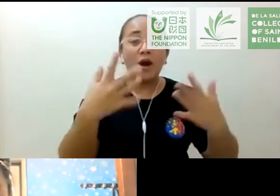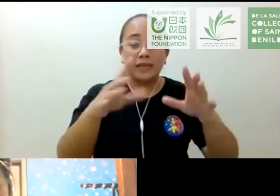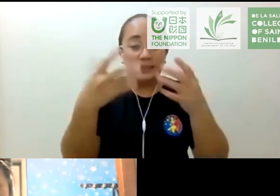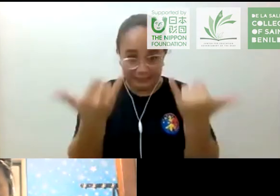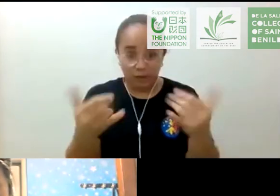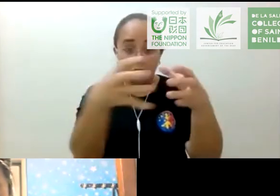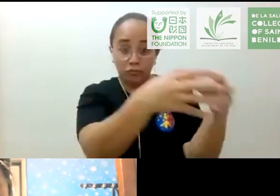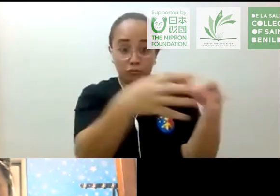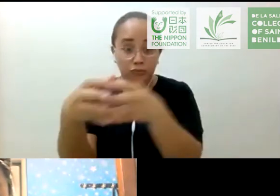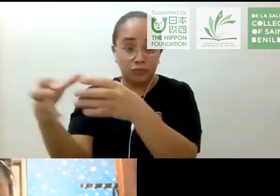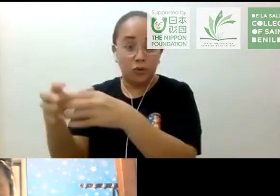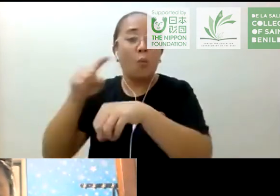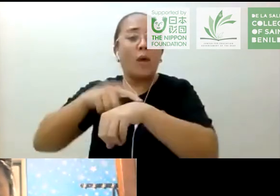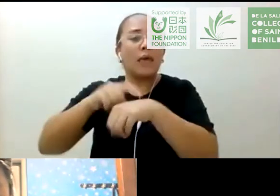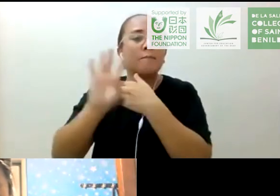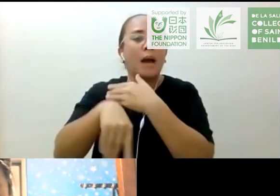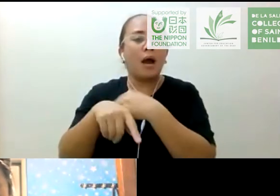together again?